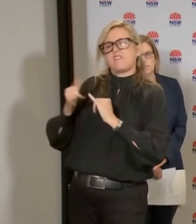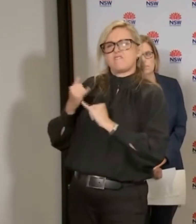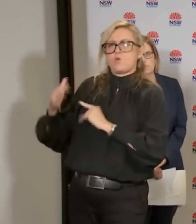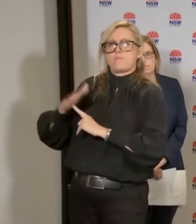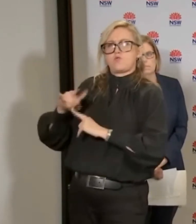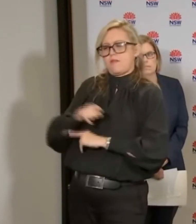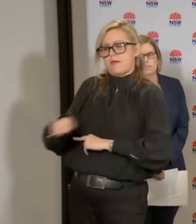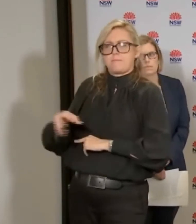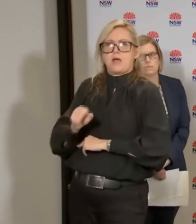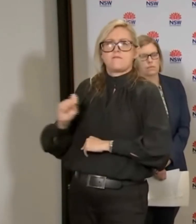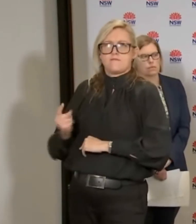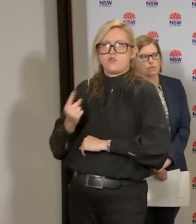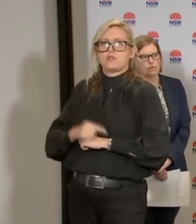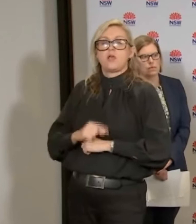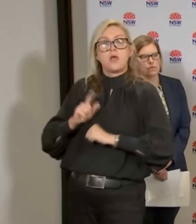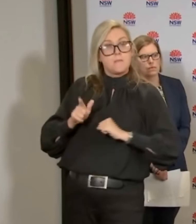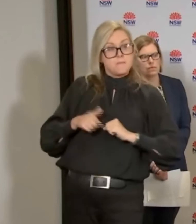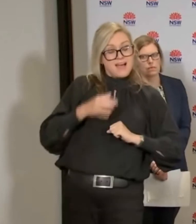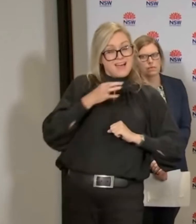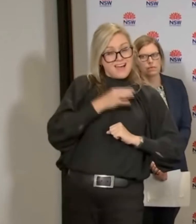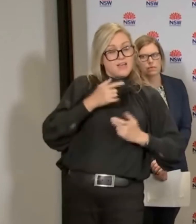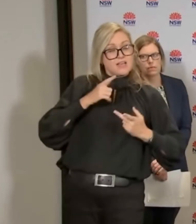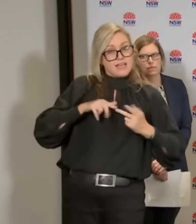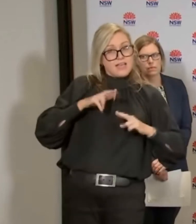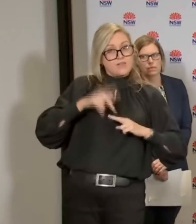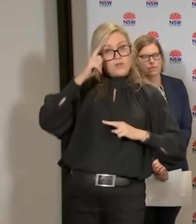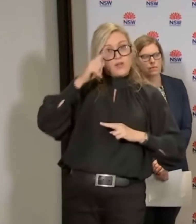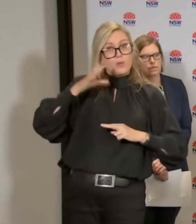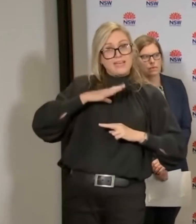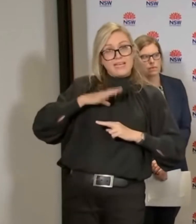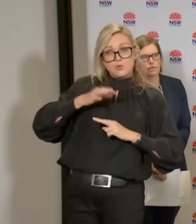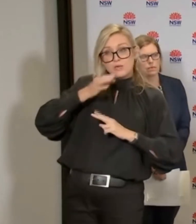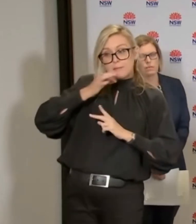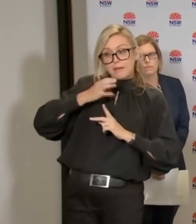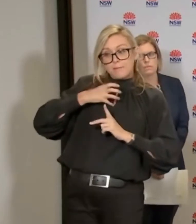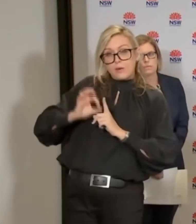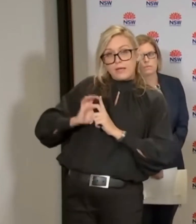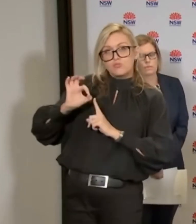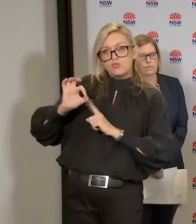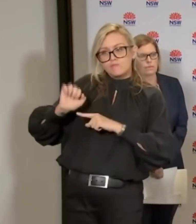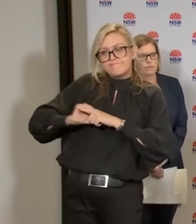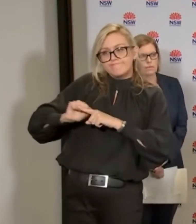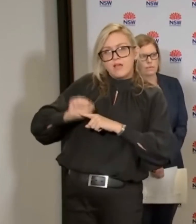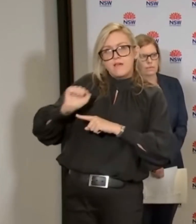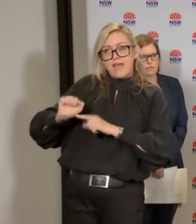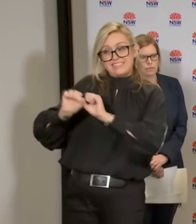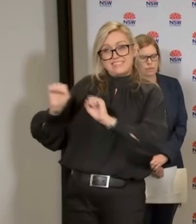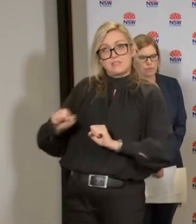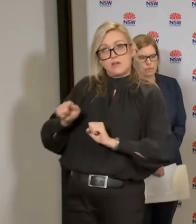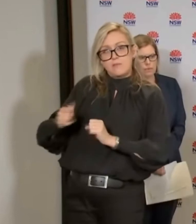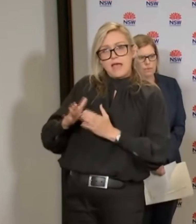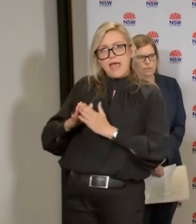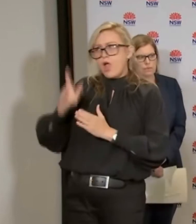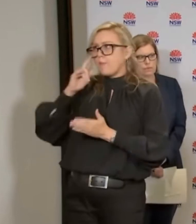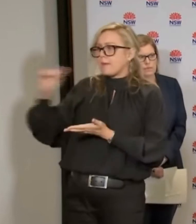any refinement needed to the quarantine process? Is it as strong as you would want it to be, or is there something more, do you think, that extra layer of security?